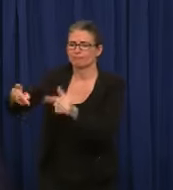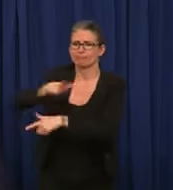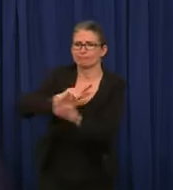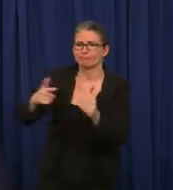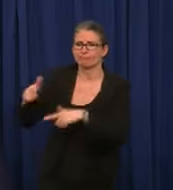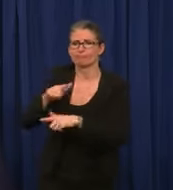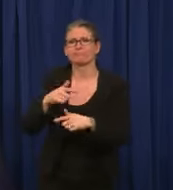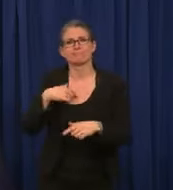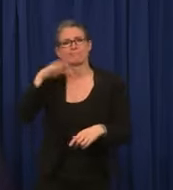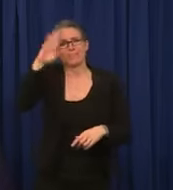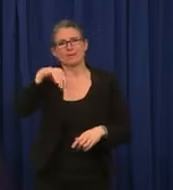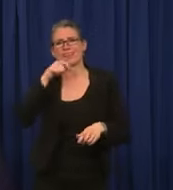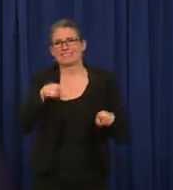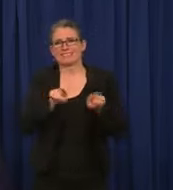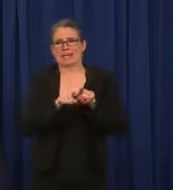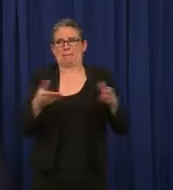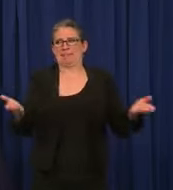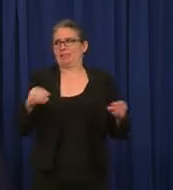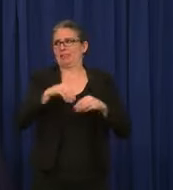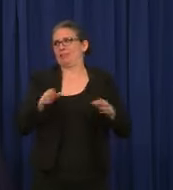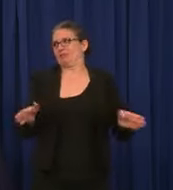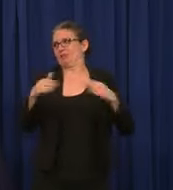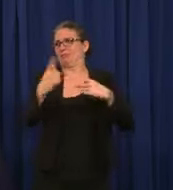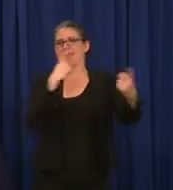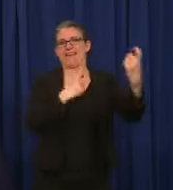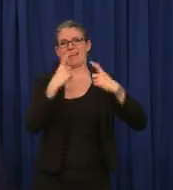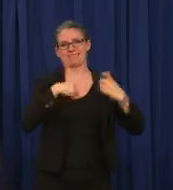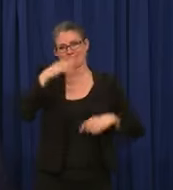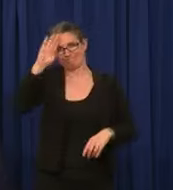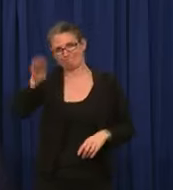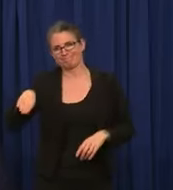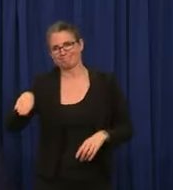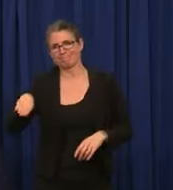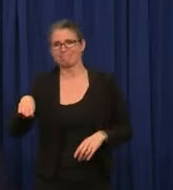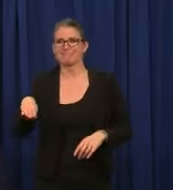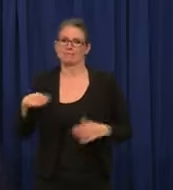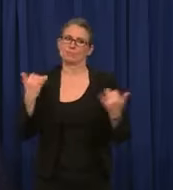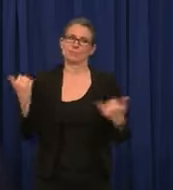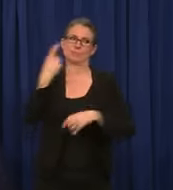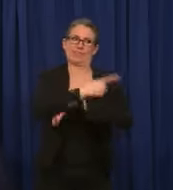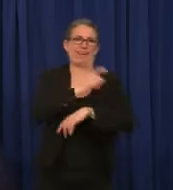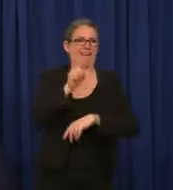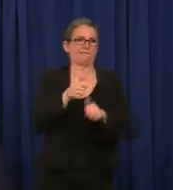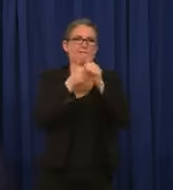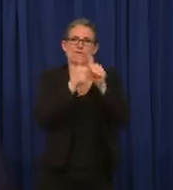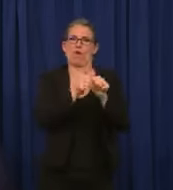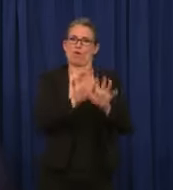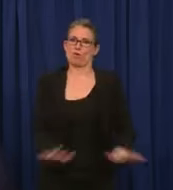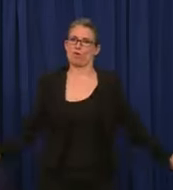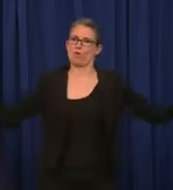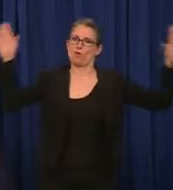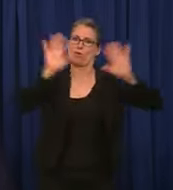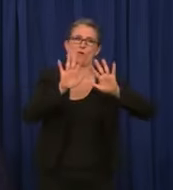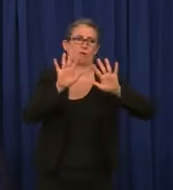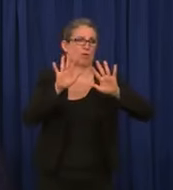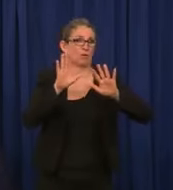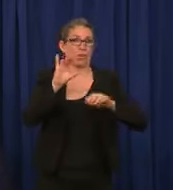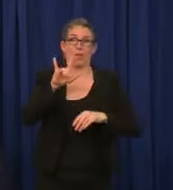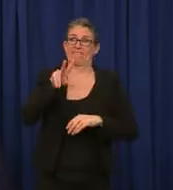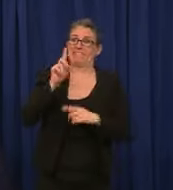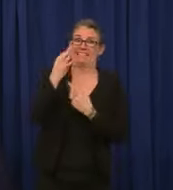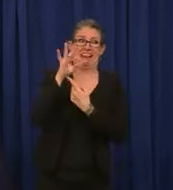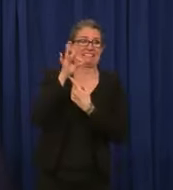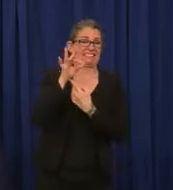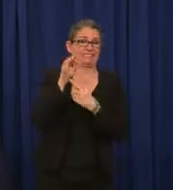as being in the same room, but given the world that we're in, I do appreciate everyone rolling with this and helping to do